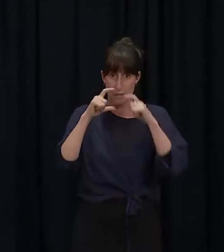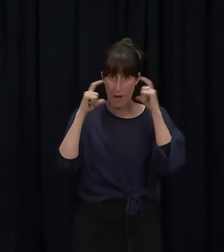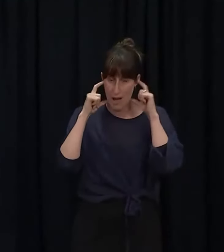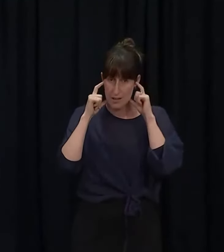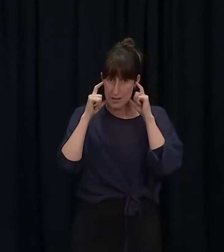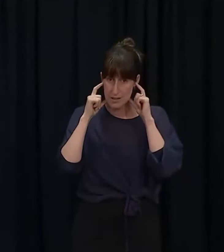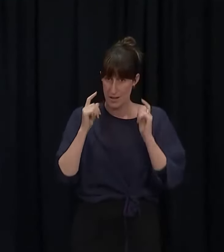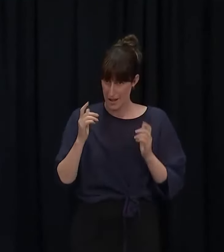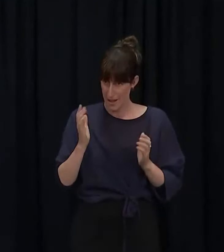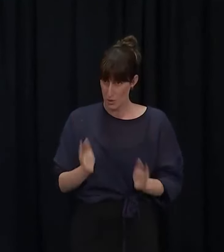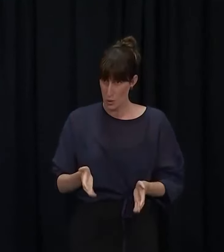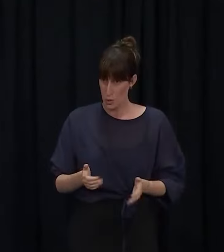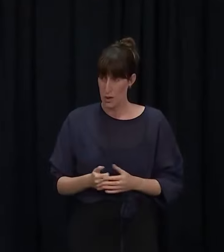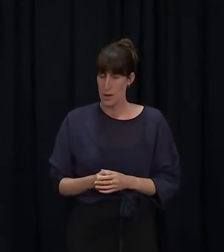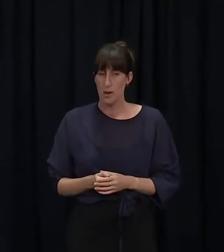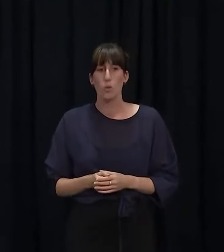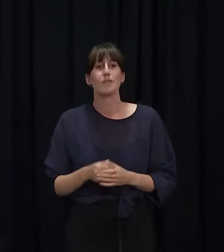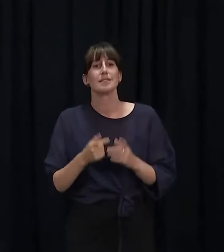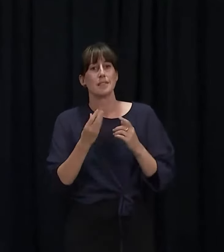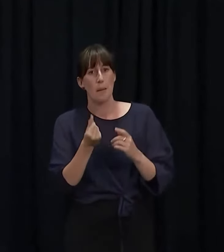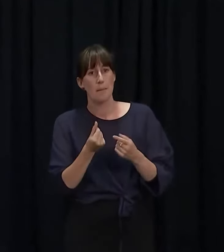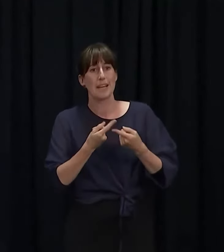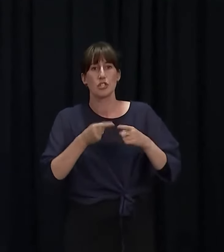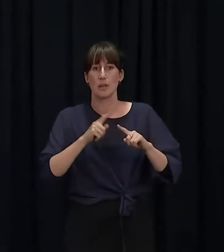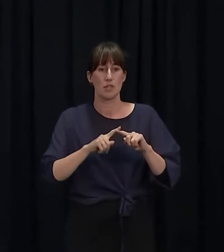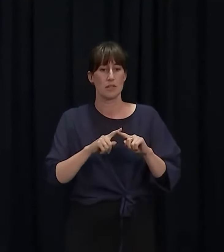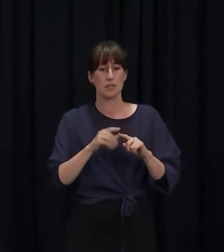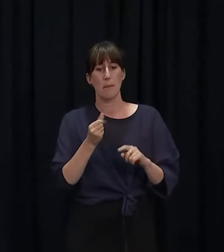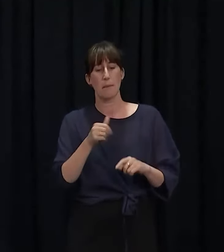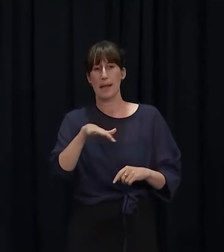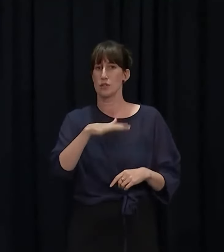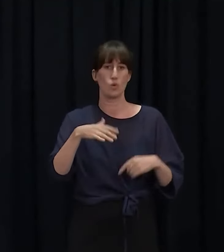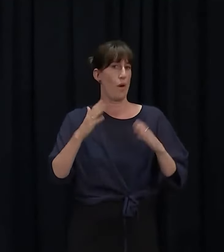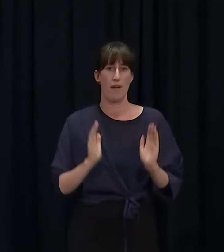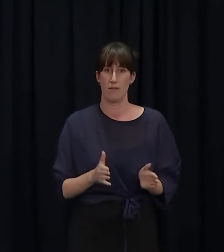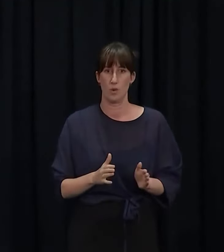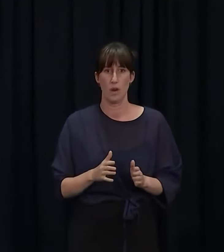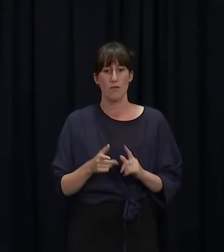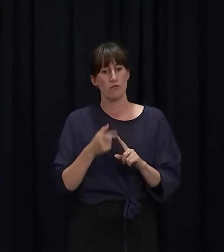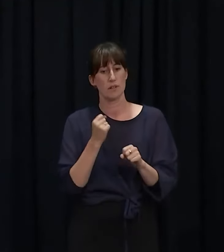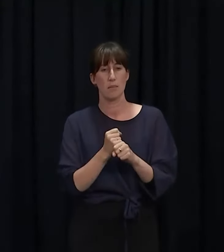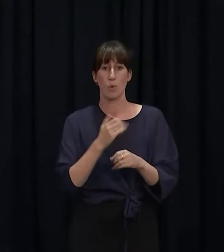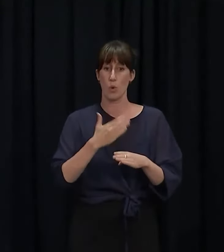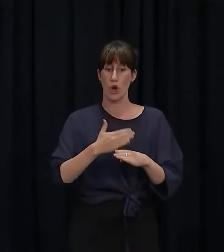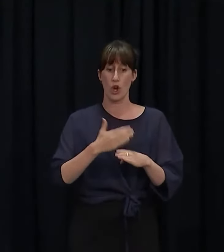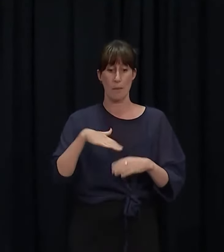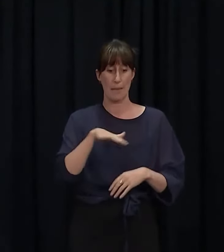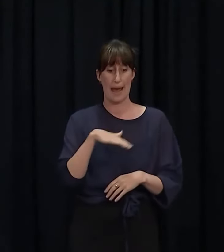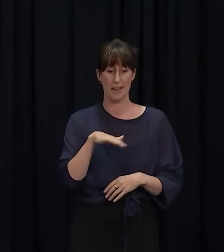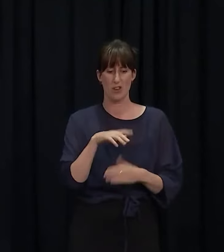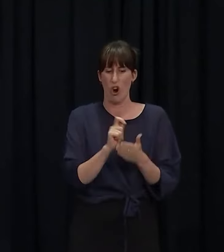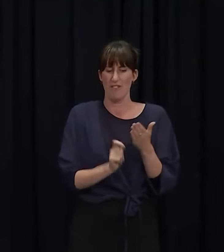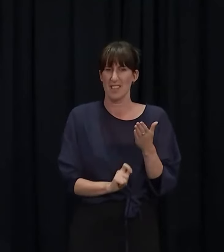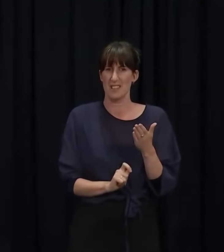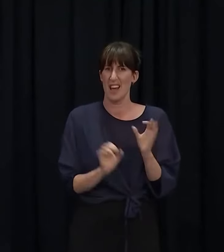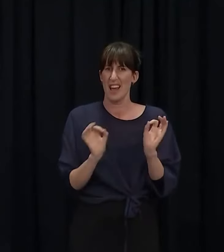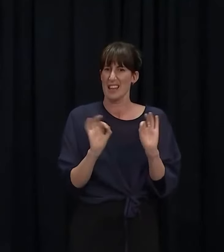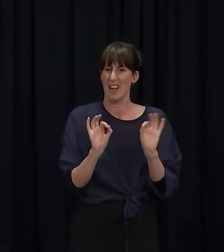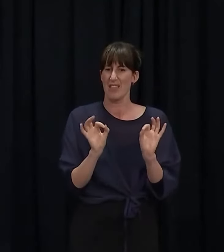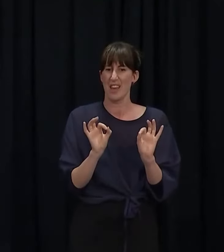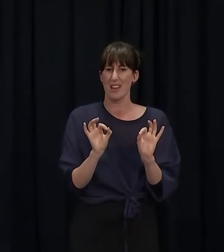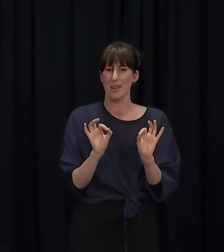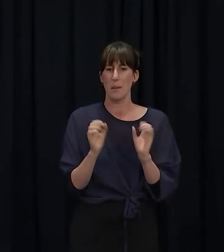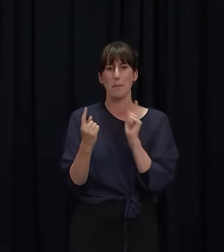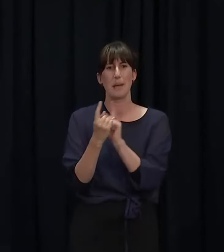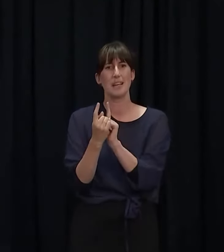have exceptions. So for workplaces where they're not customer facing, there we're asking workplaces to work through plans that really suit their